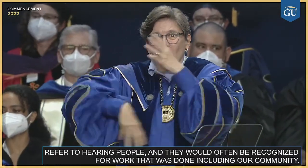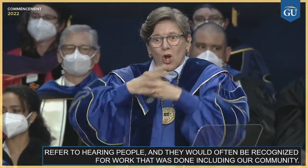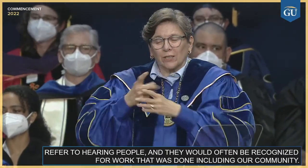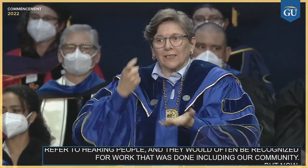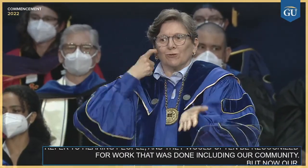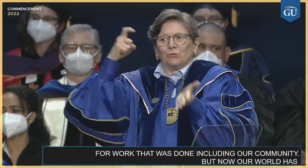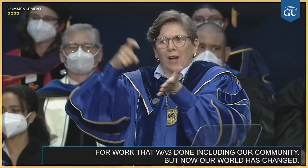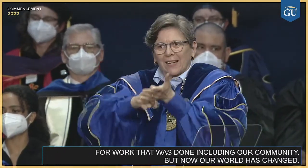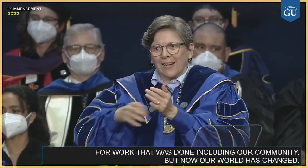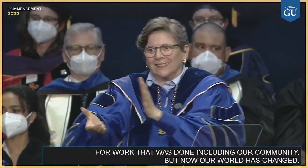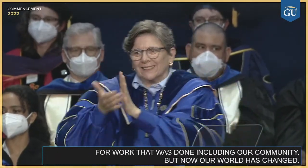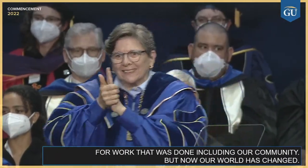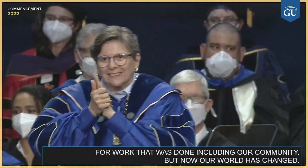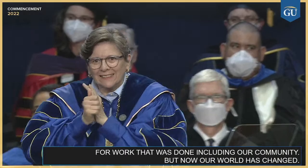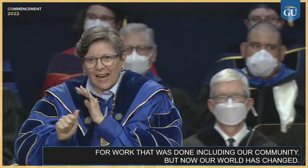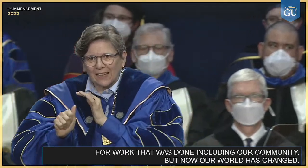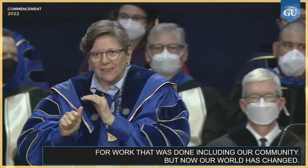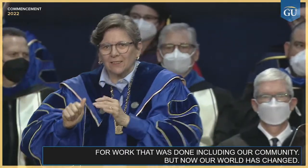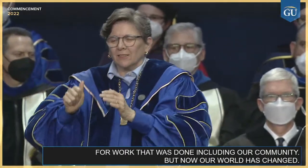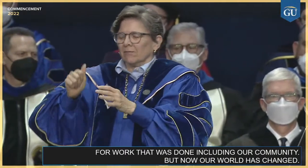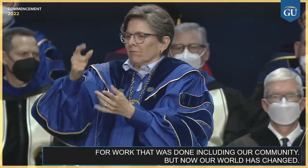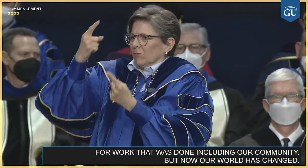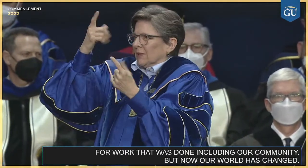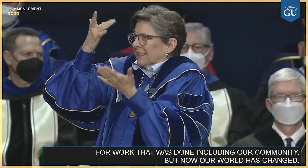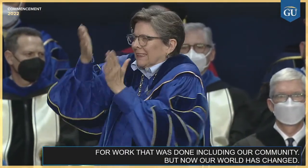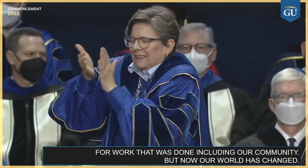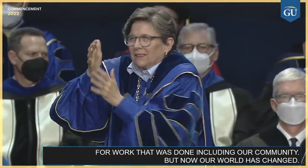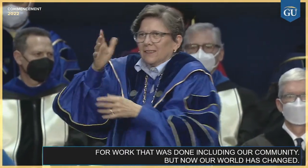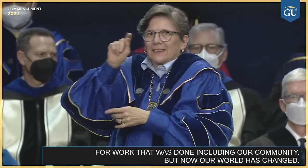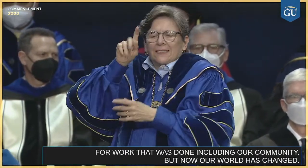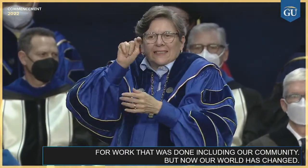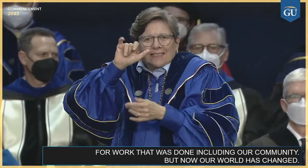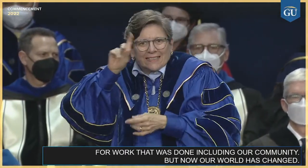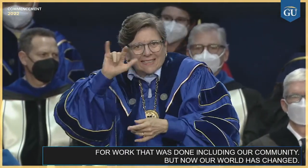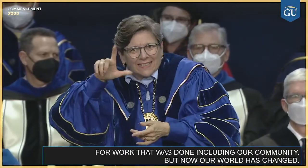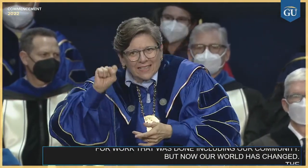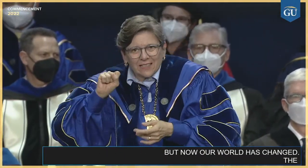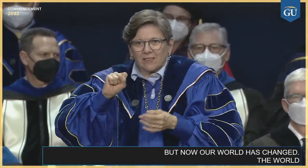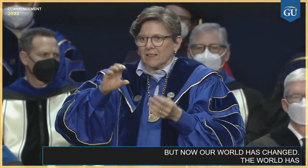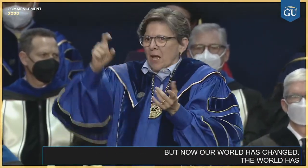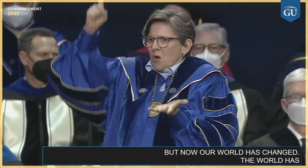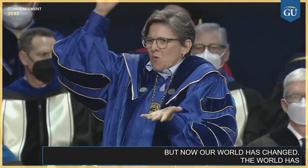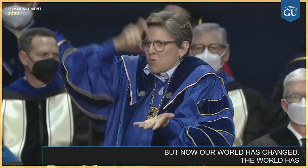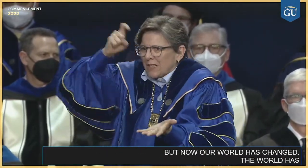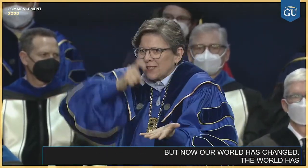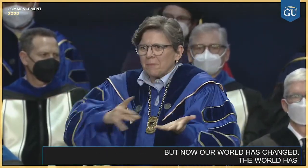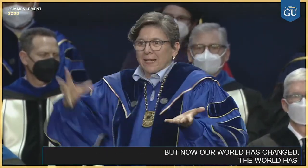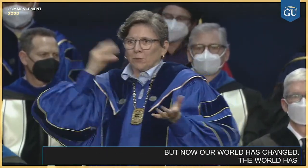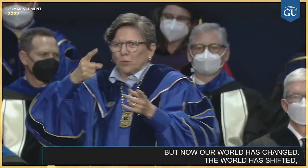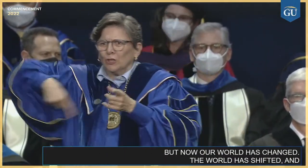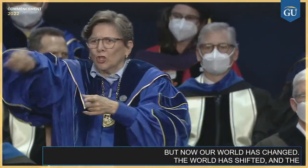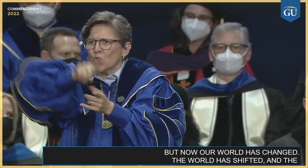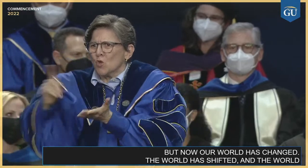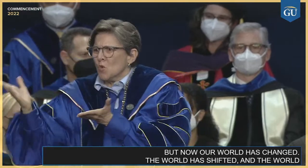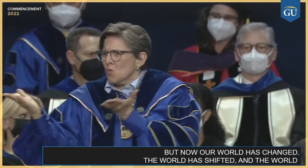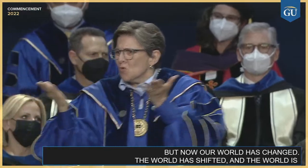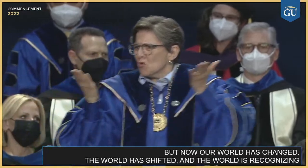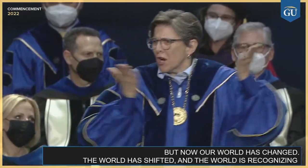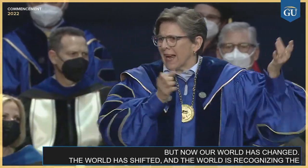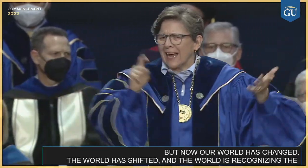has shifted, and the world is recognizing the talents, the skills, and the brilliance and wisdom that you all bring